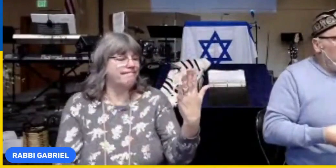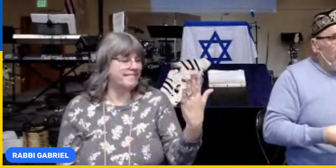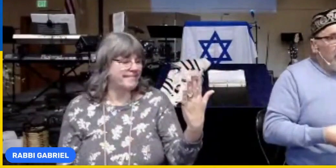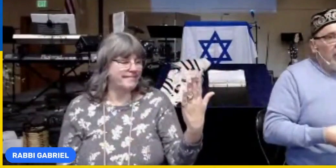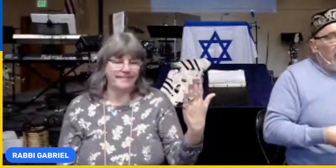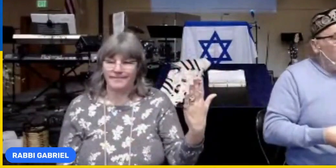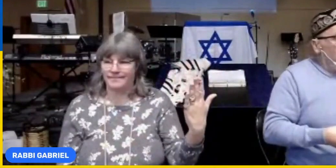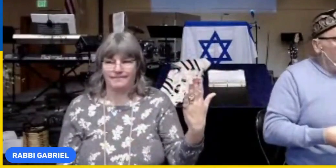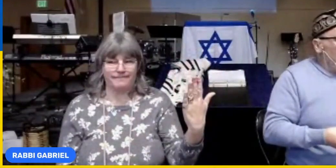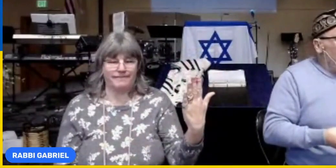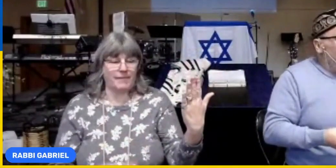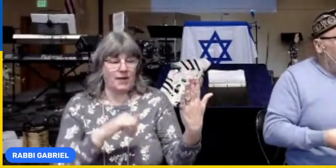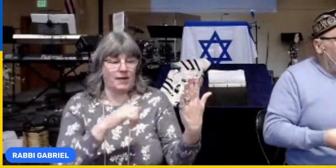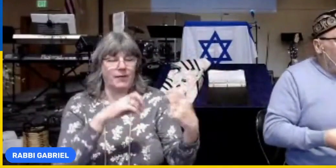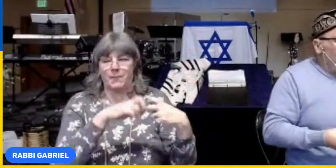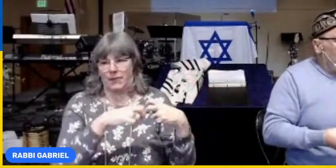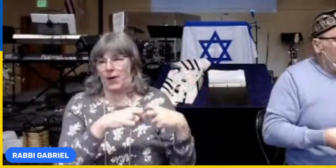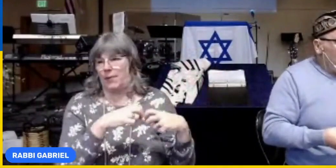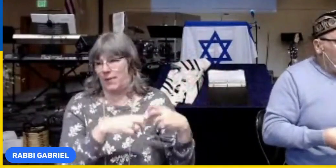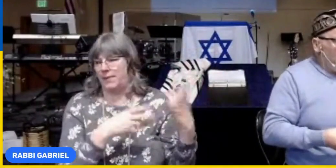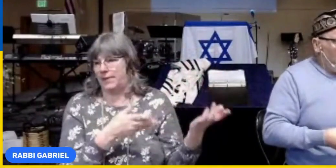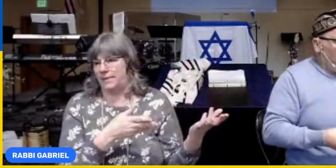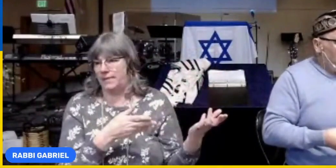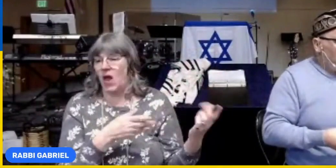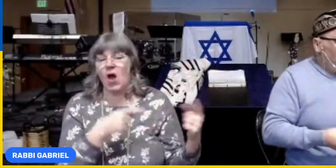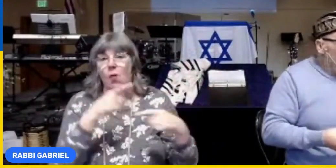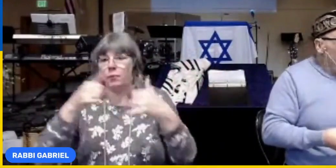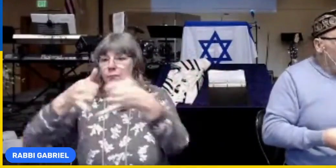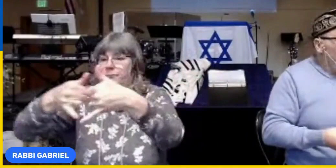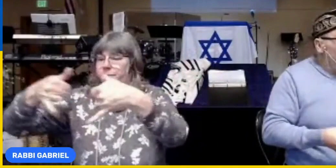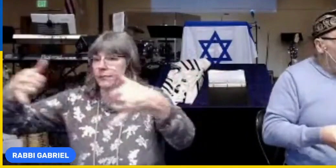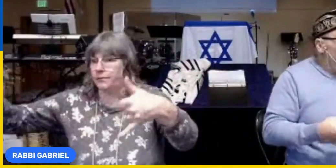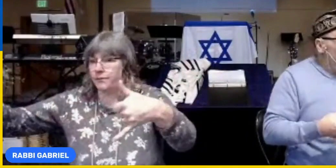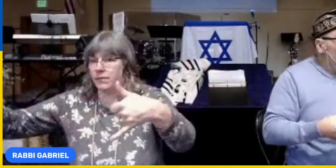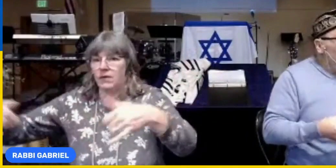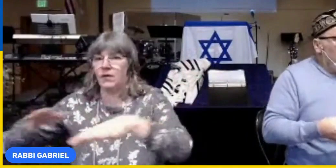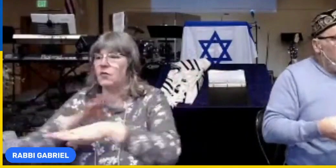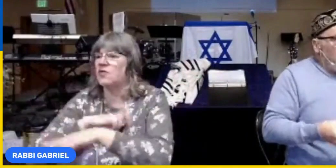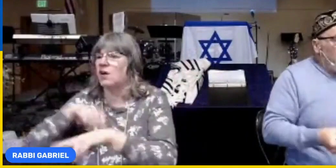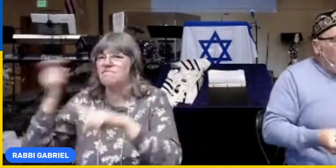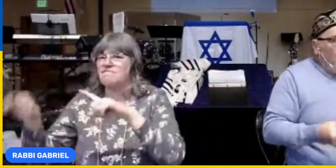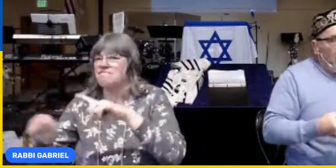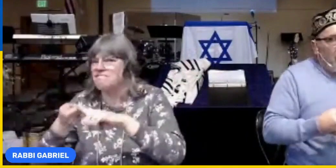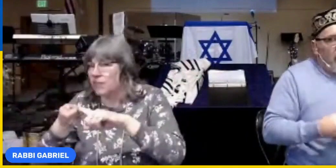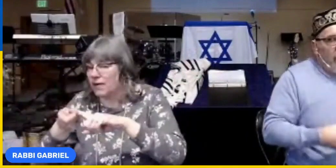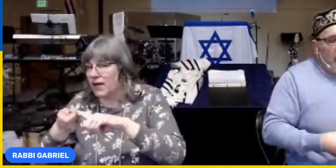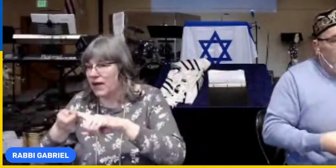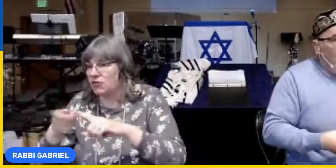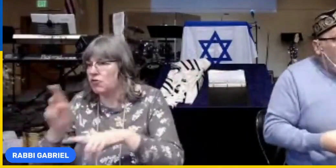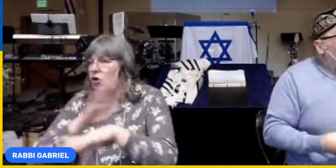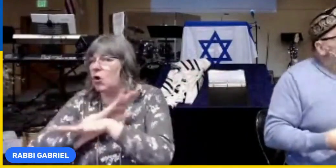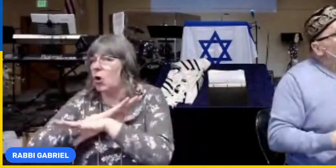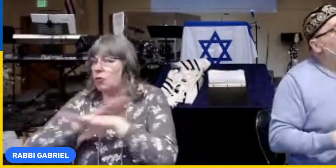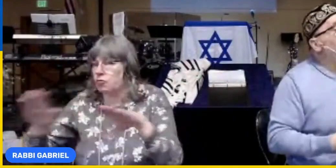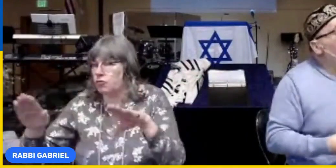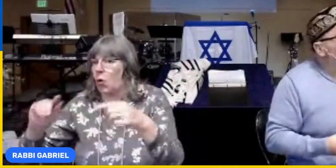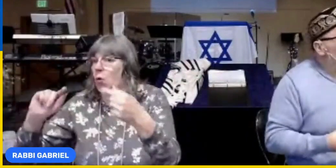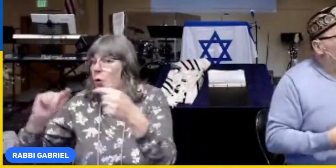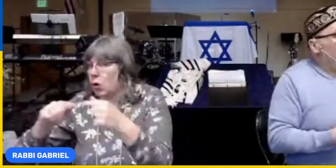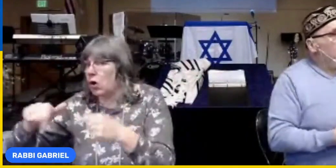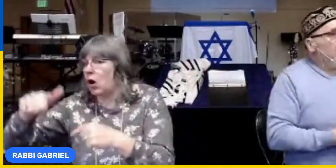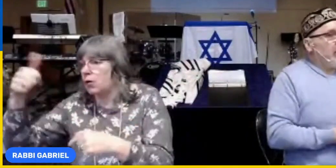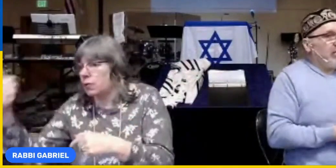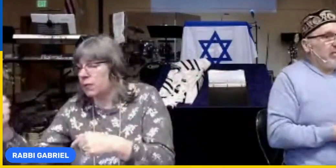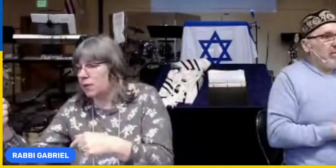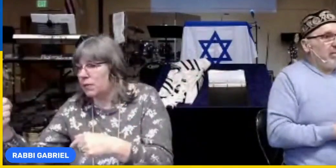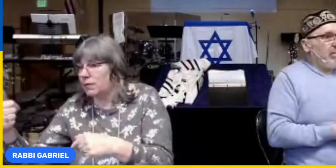It says, don't desire, don't do revenge. It says, ooh, you know, and we see our own imperfection, and then we got to work